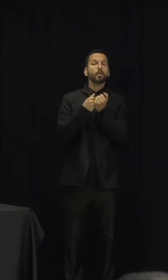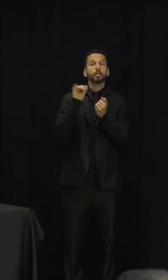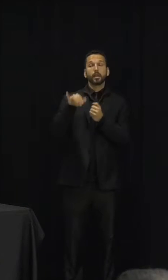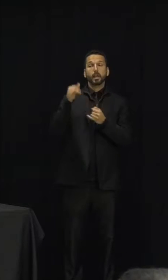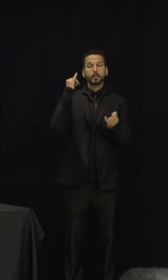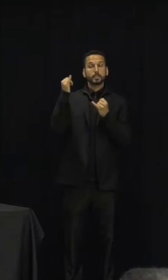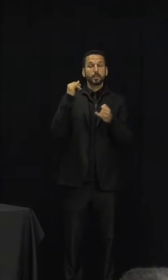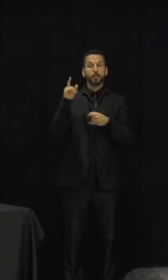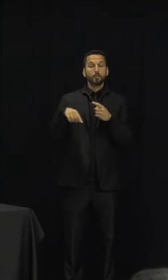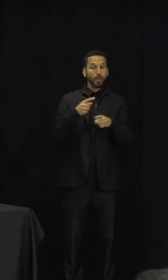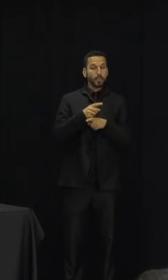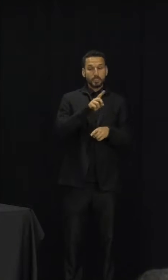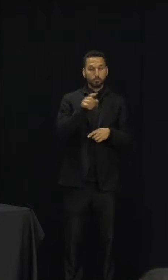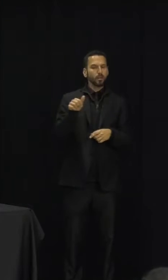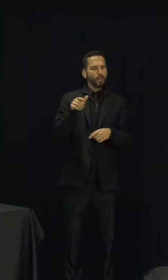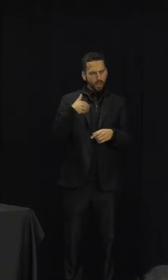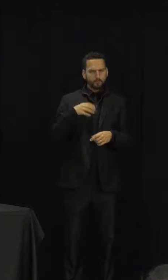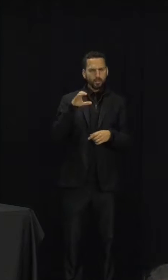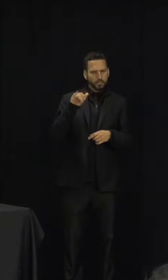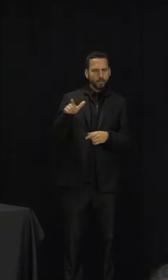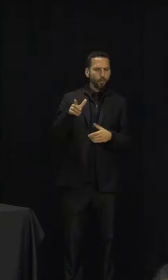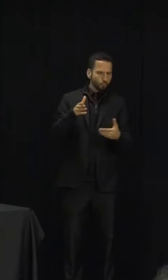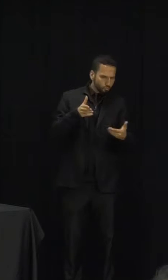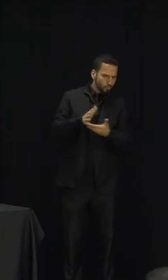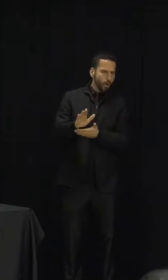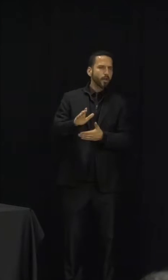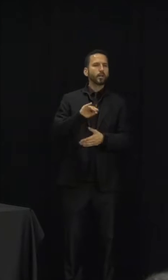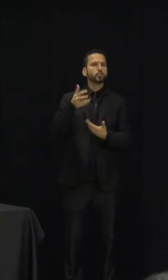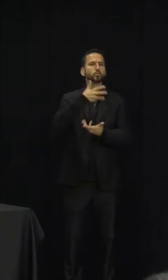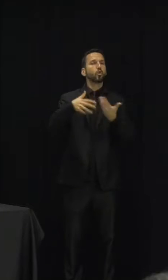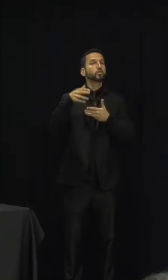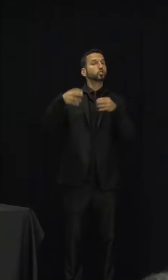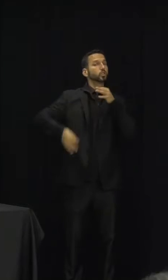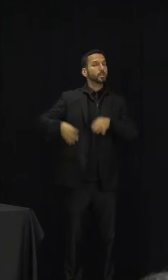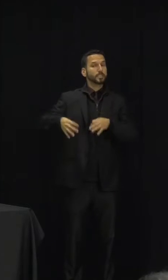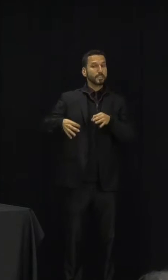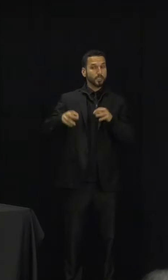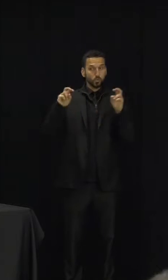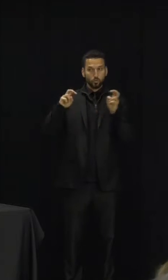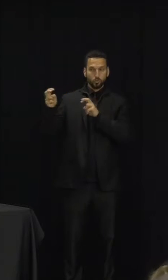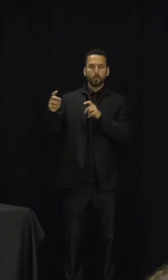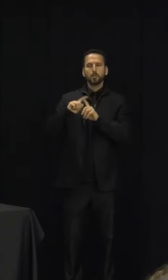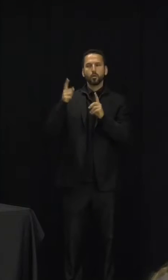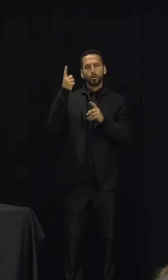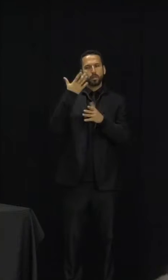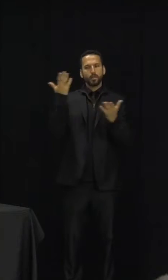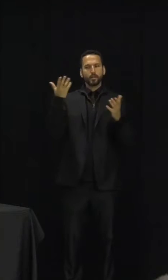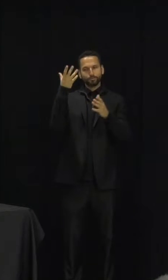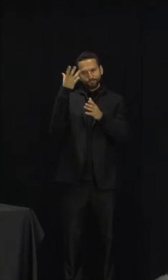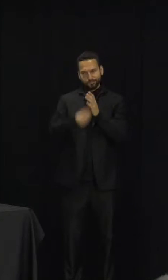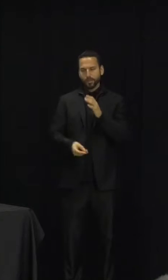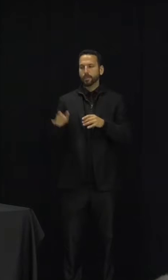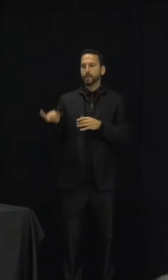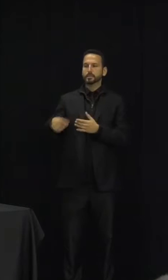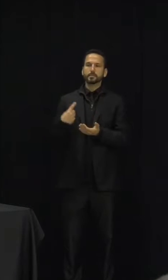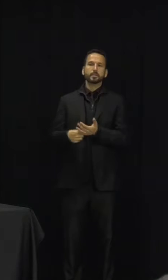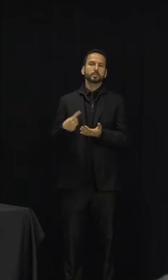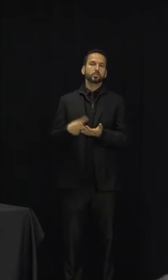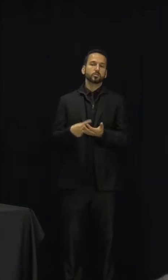not make allocation of funds and resources contingent on the results of data alone.